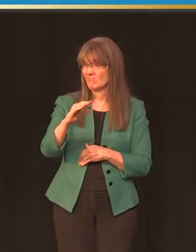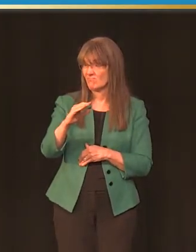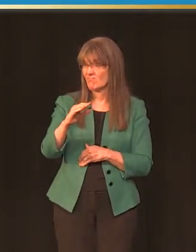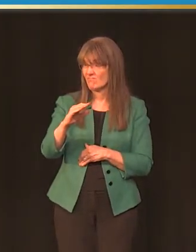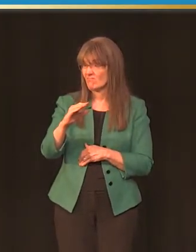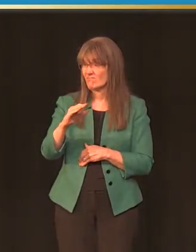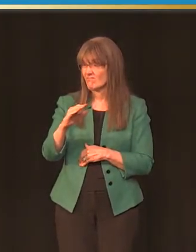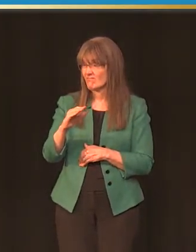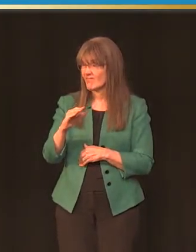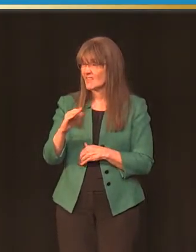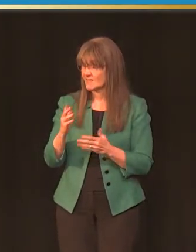desert and survive.